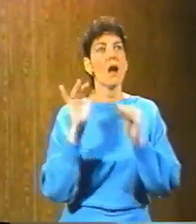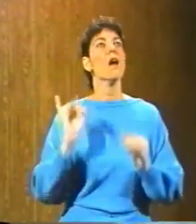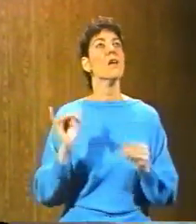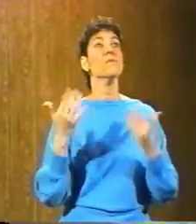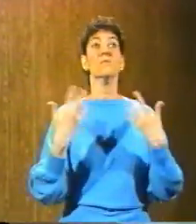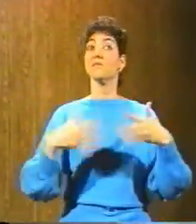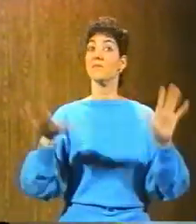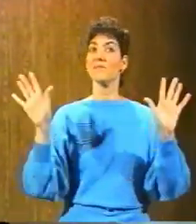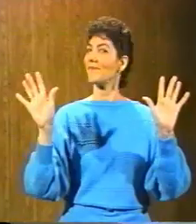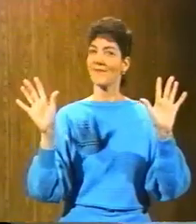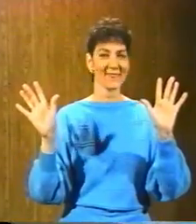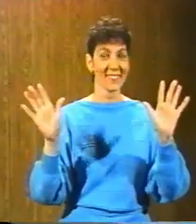have learned.